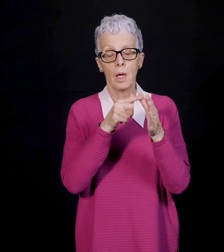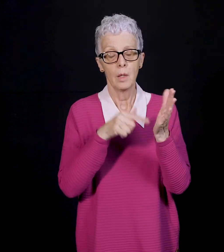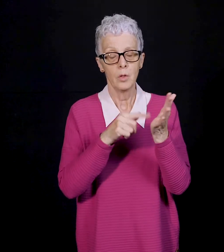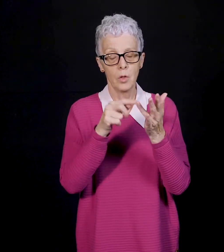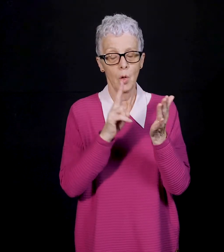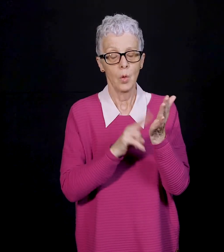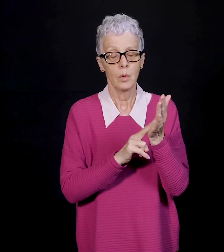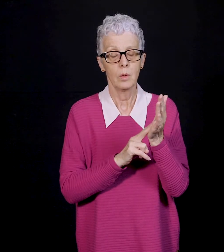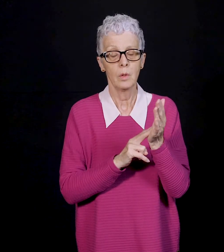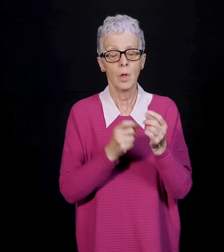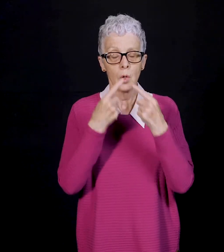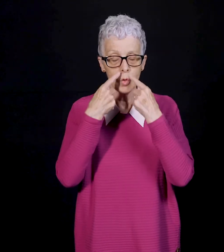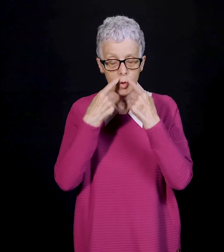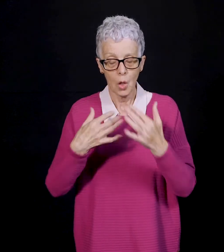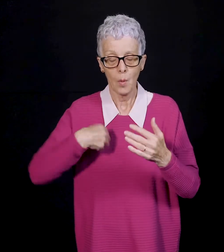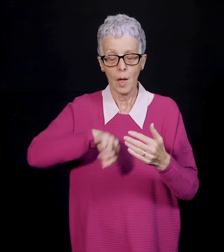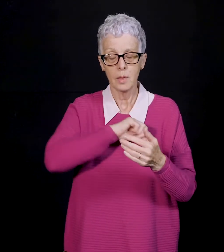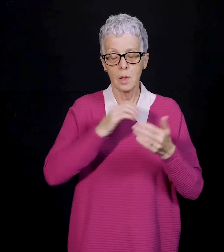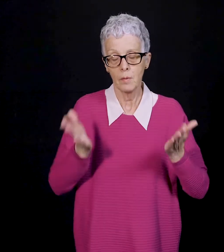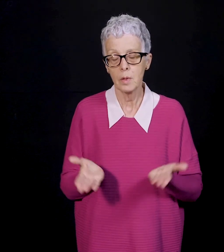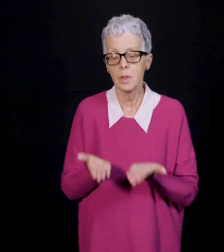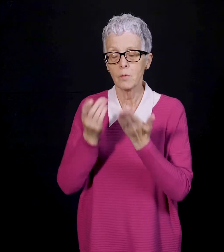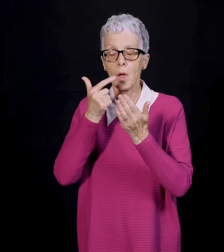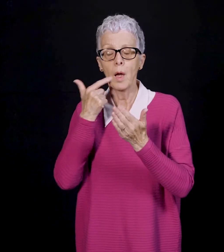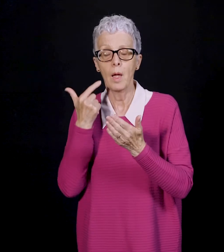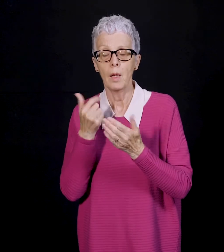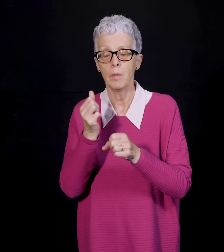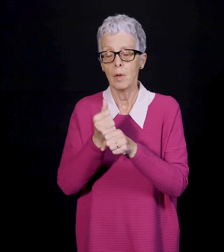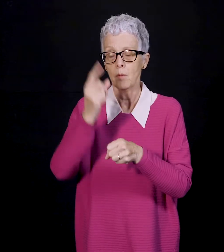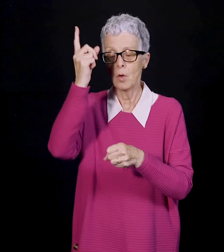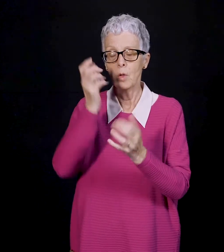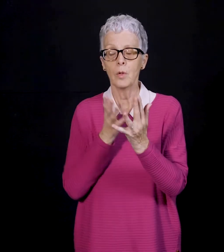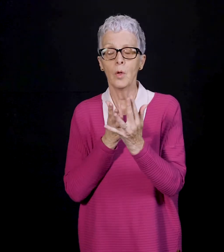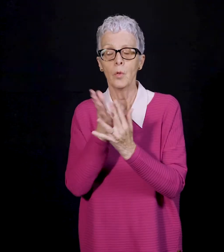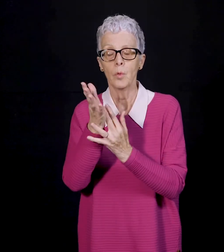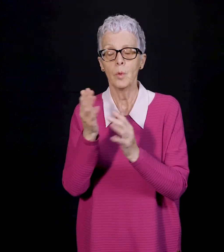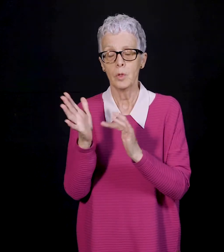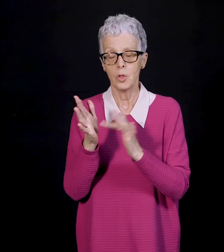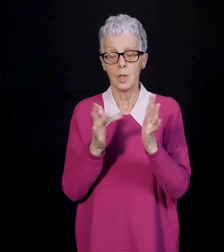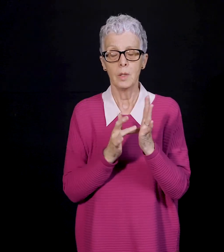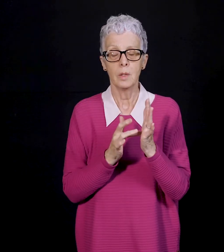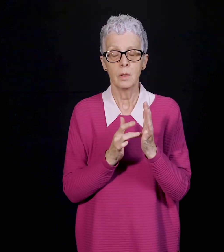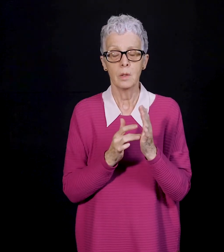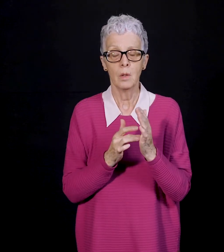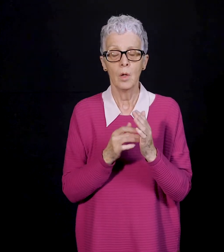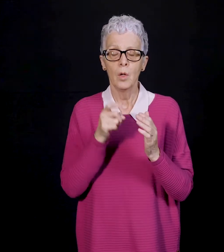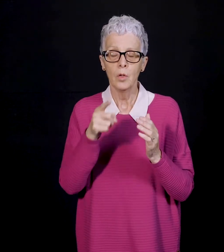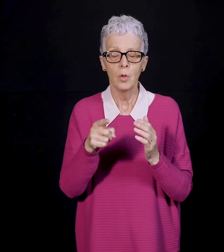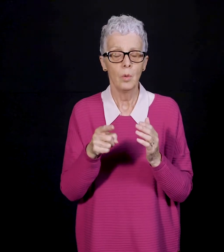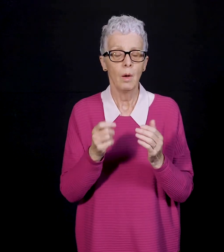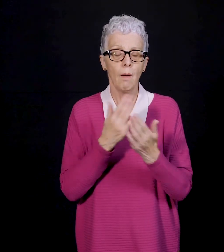us toward the sacrificial Lamb of God in Jesus. Lord, such great lengths you've gone